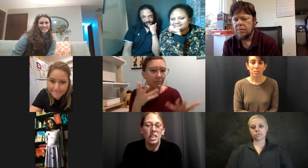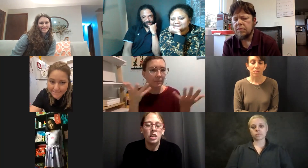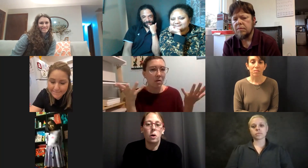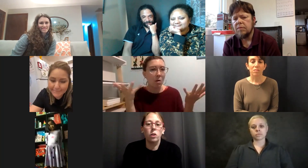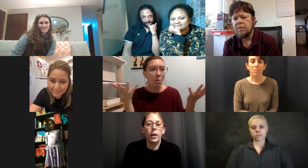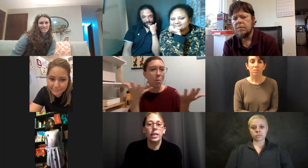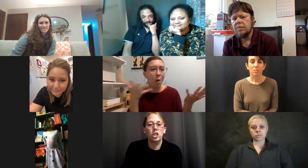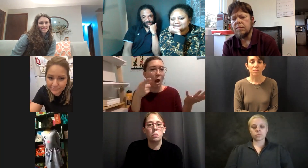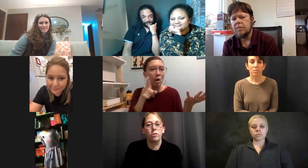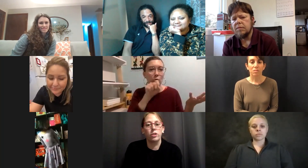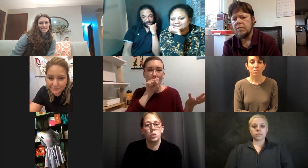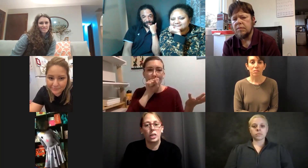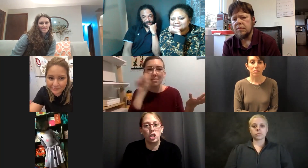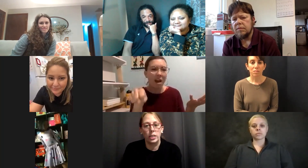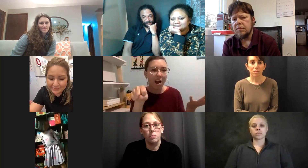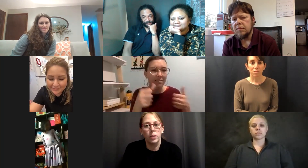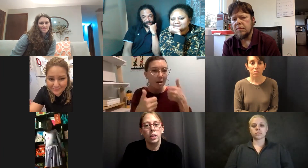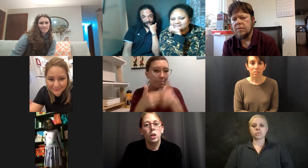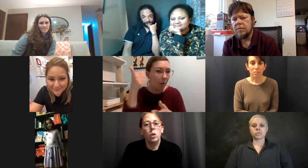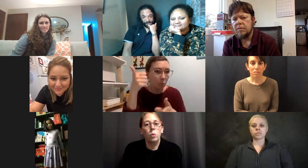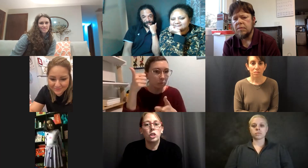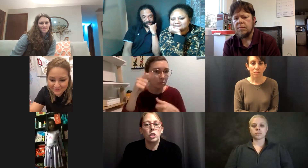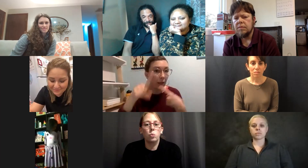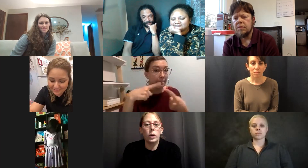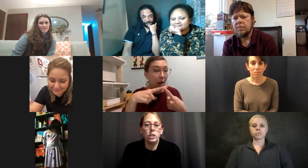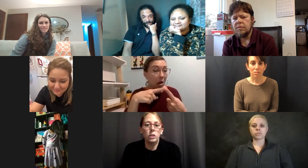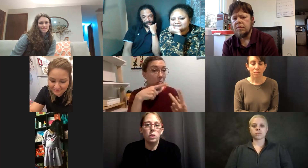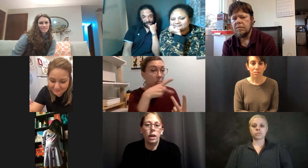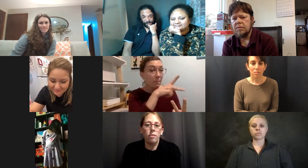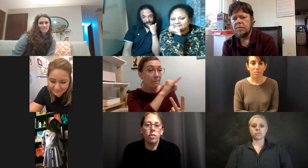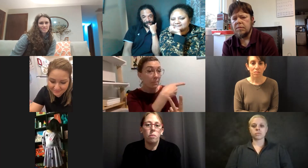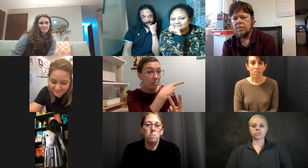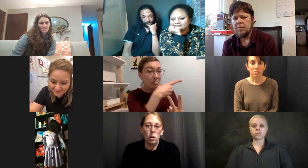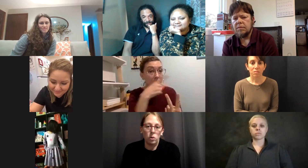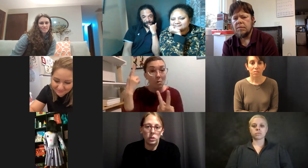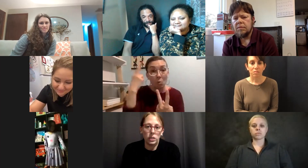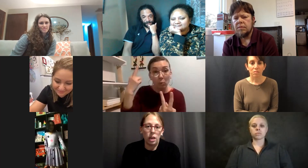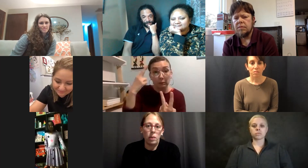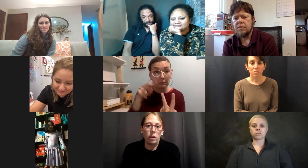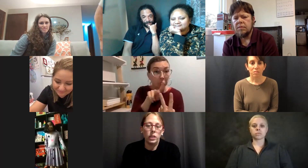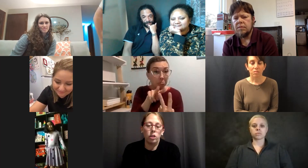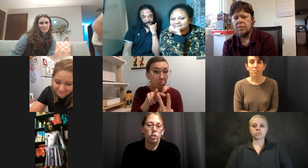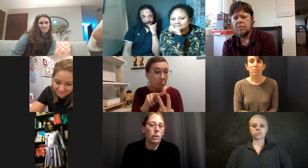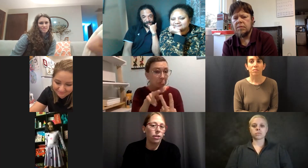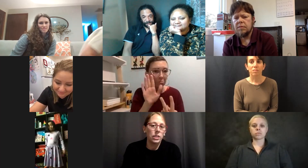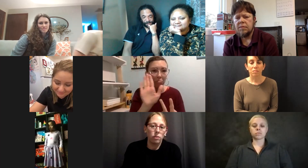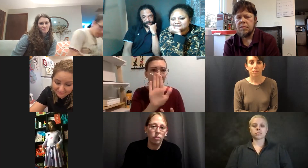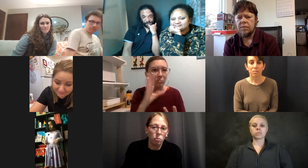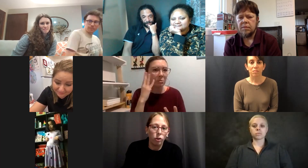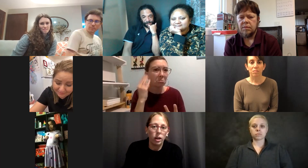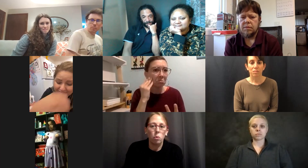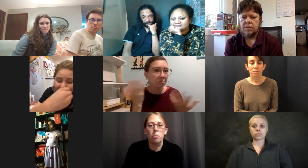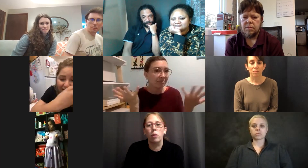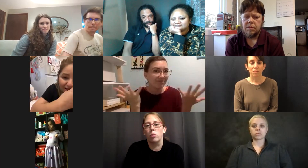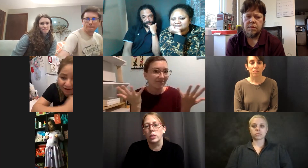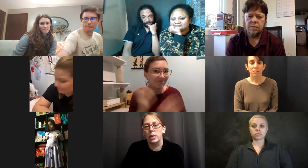work. So I'll go ahead and start with the first question, which is, what do you love the most about either the